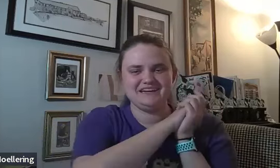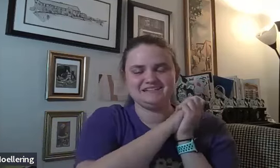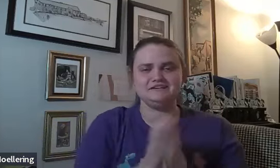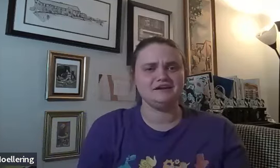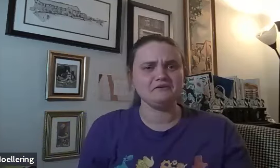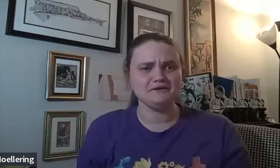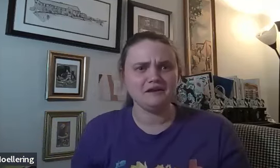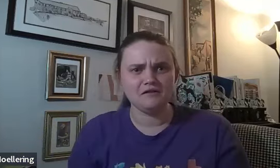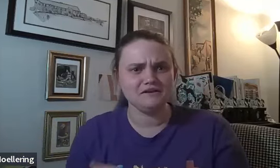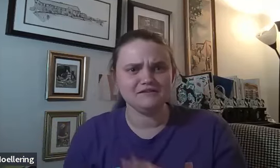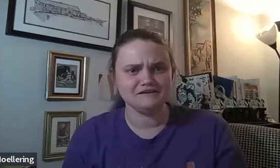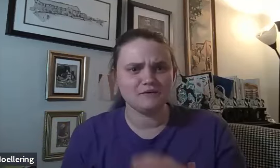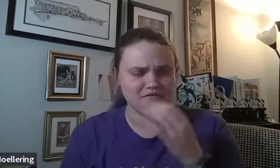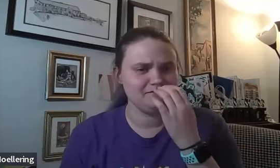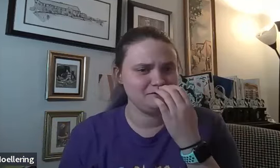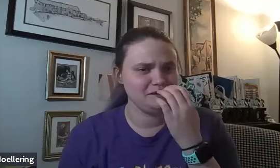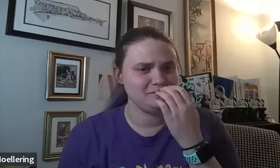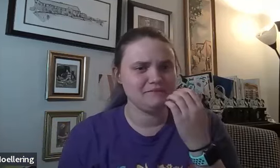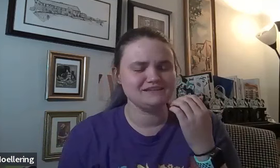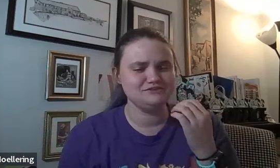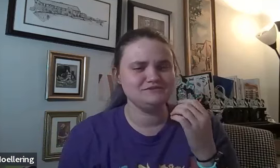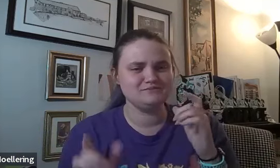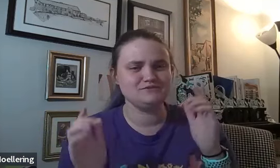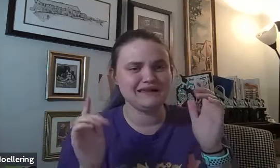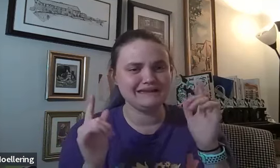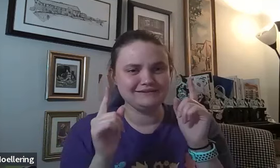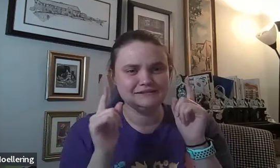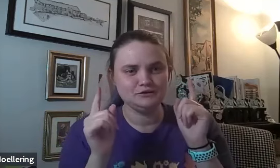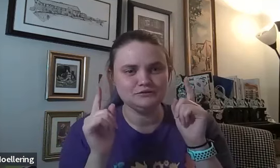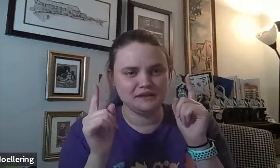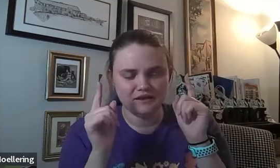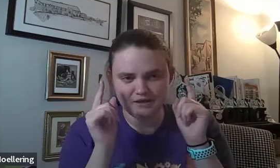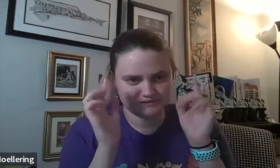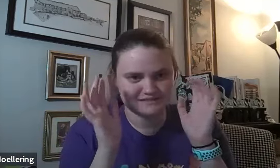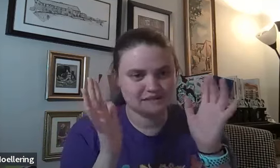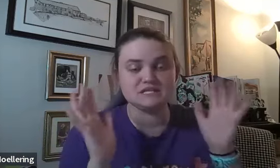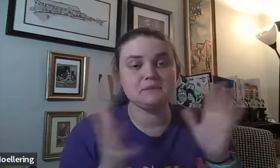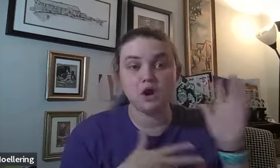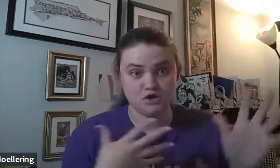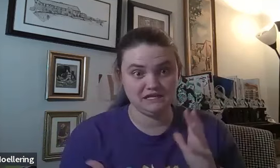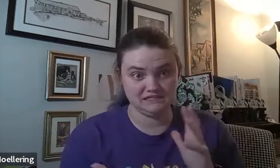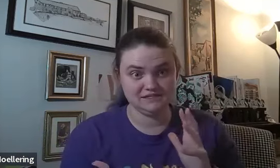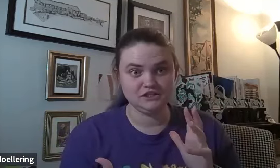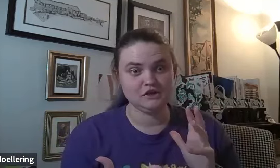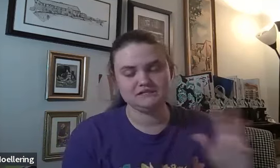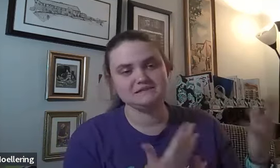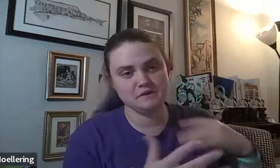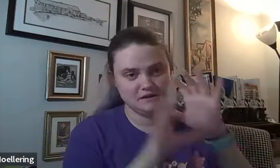Perfect. Yeah, y'all really, all of y'all lucked out. We've had a few people in the past whose names were like about, it was like Margaret, because that's my middle name.